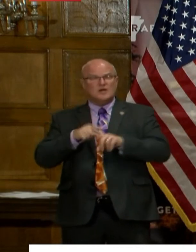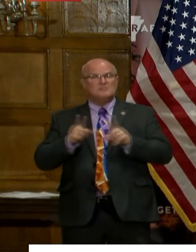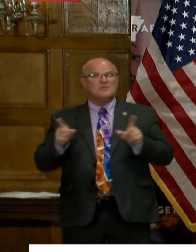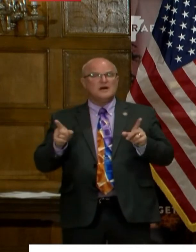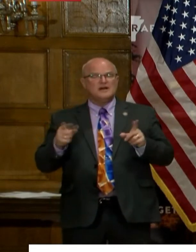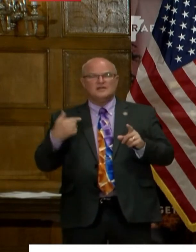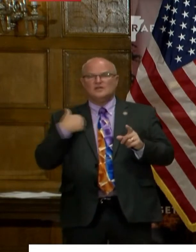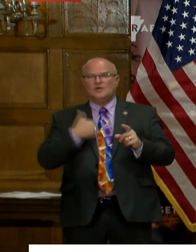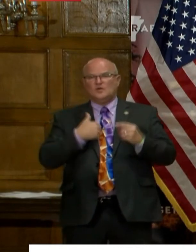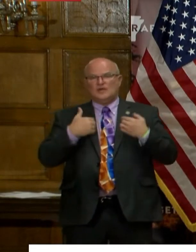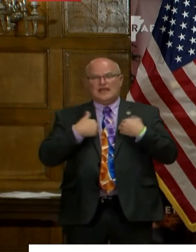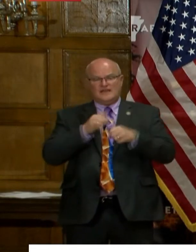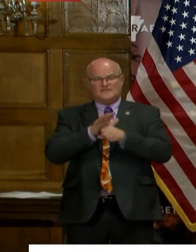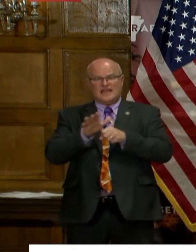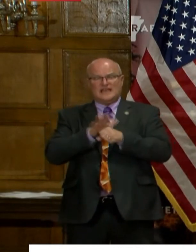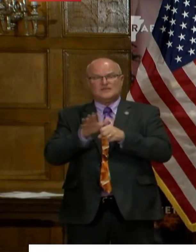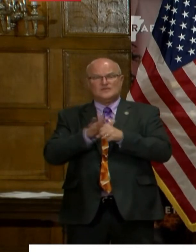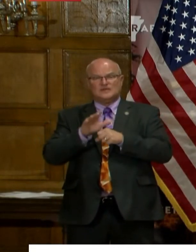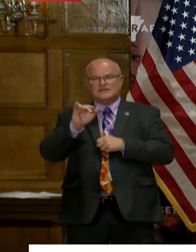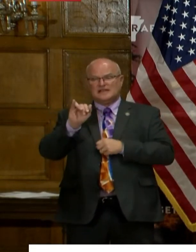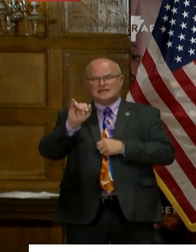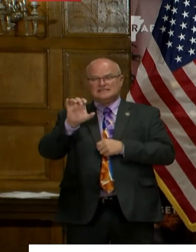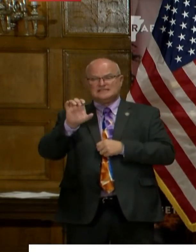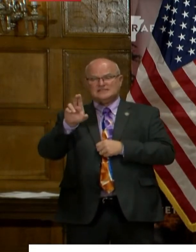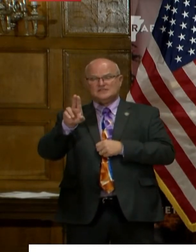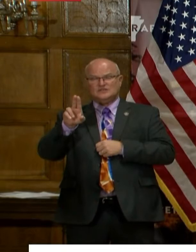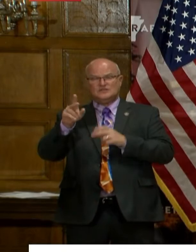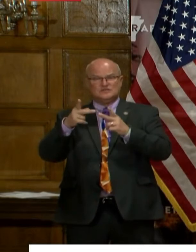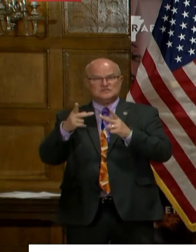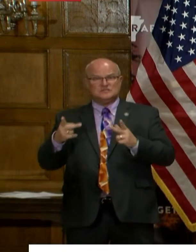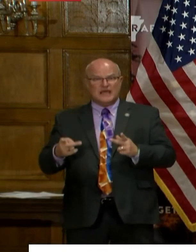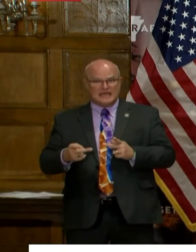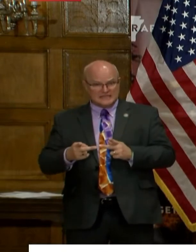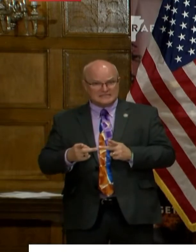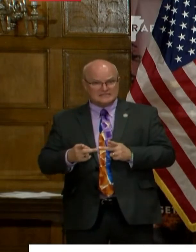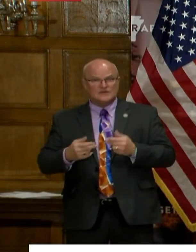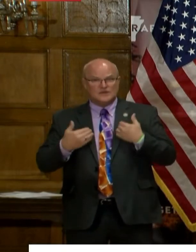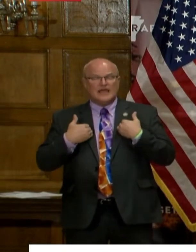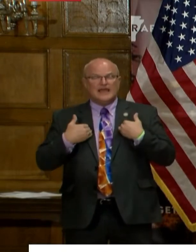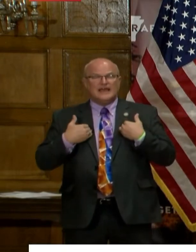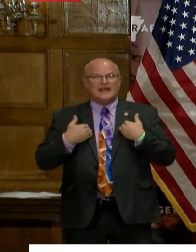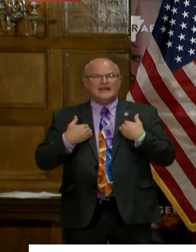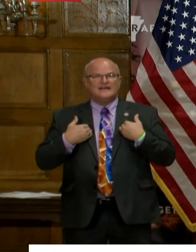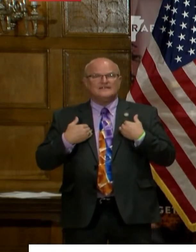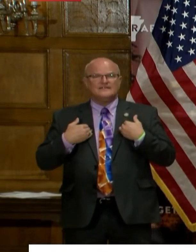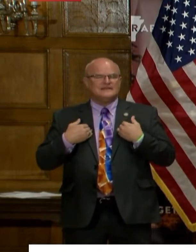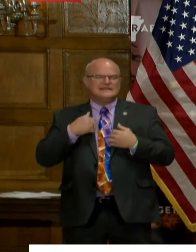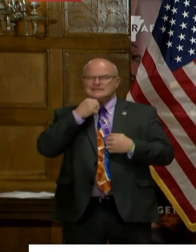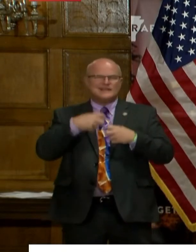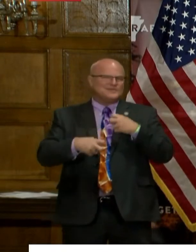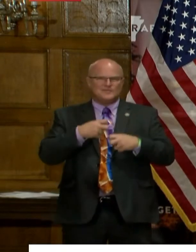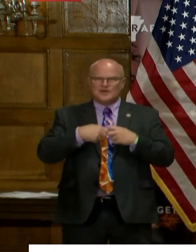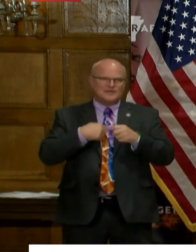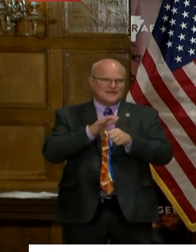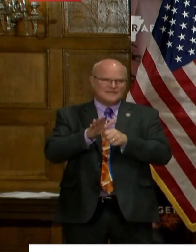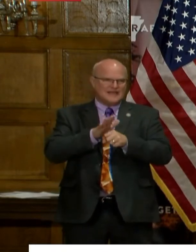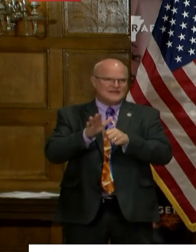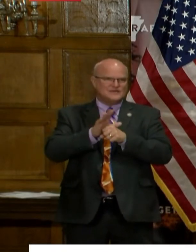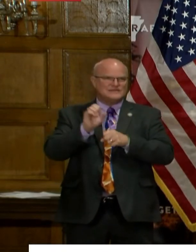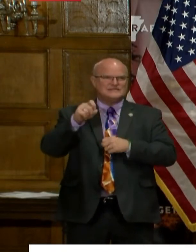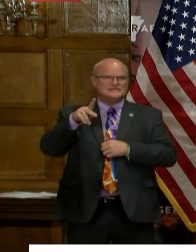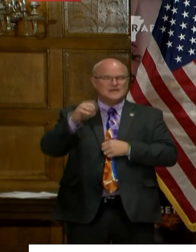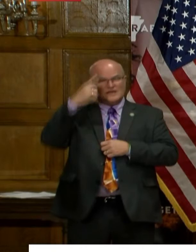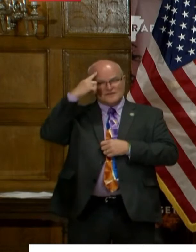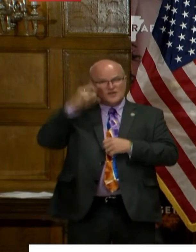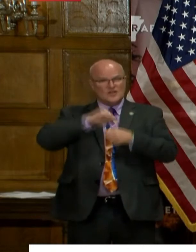is we have adequate ICU space, and it's not a problem having adequate space for